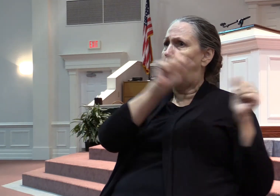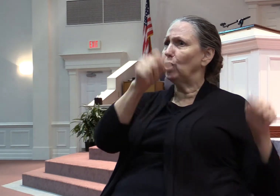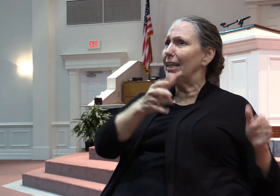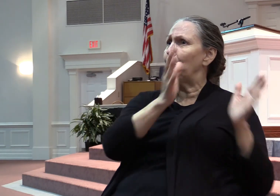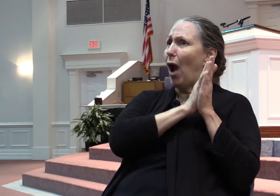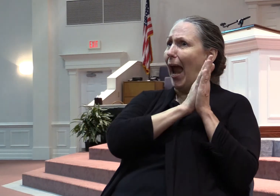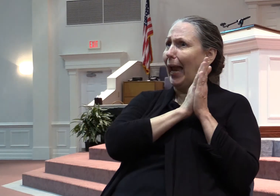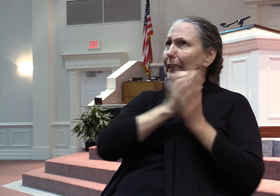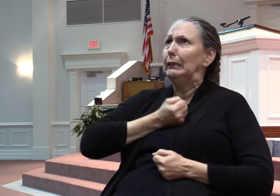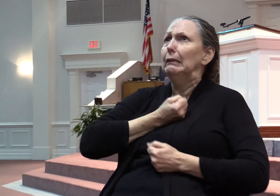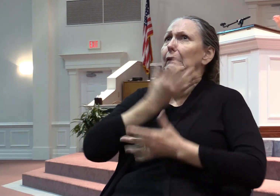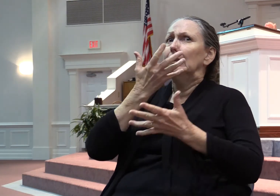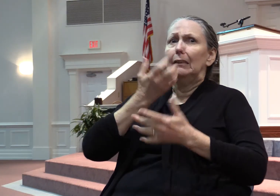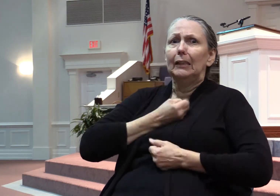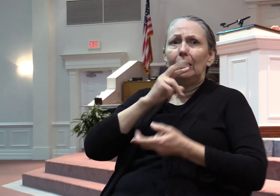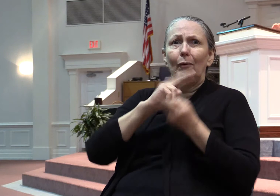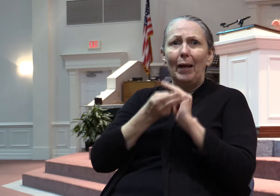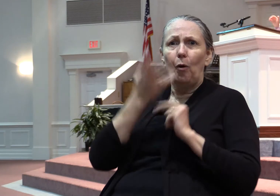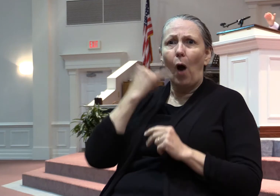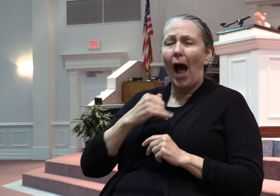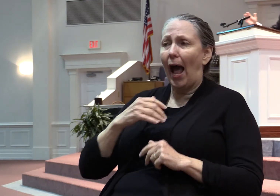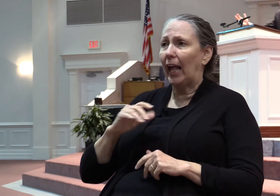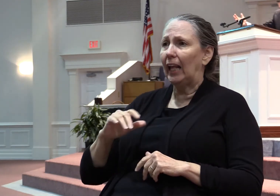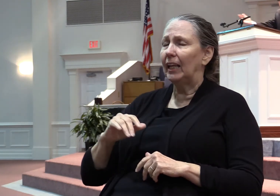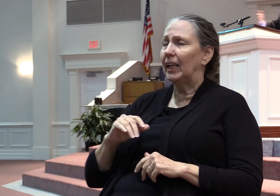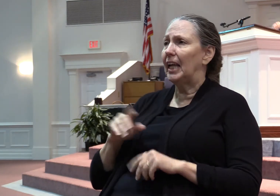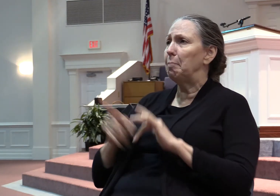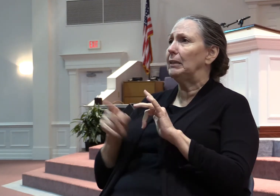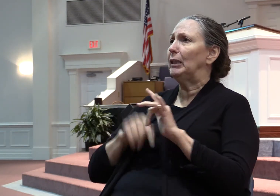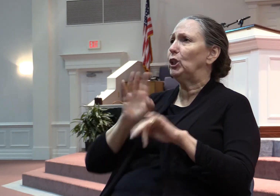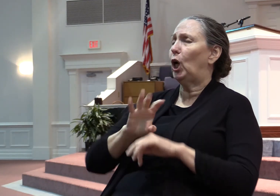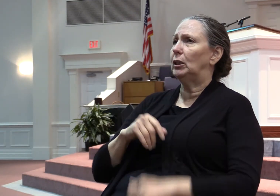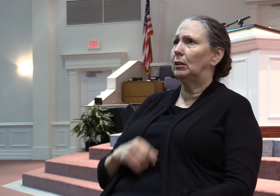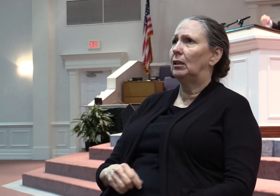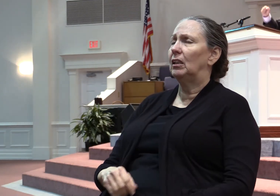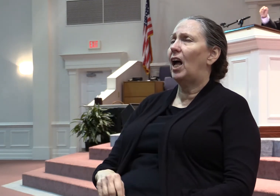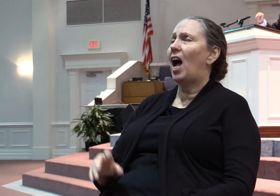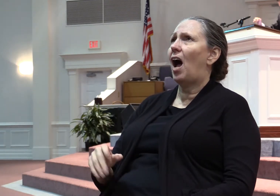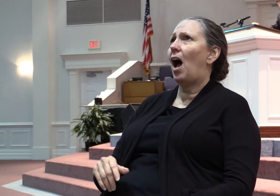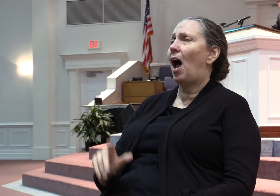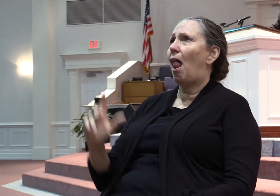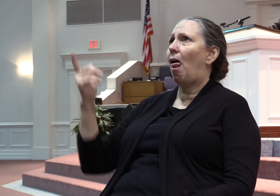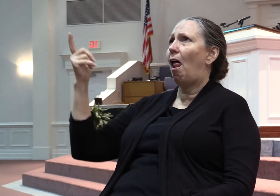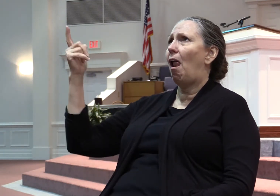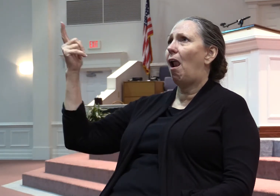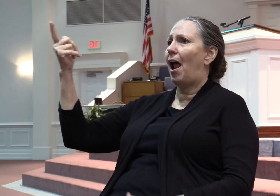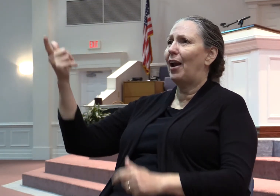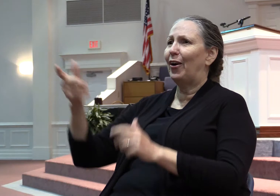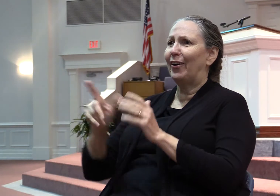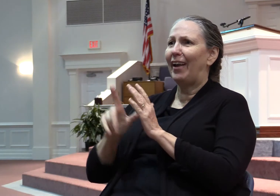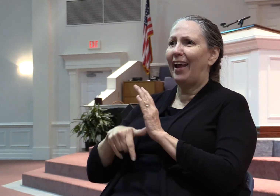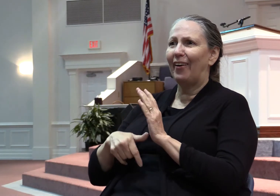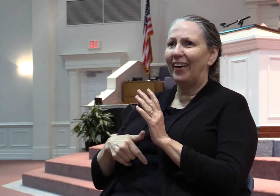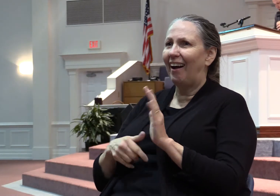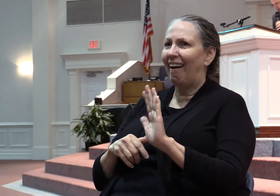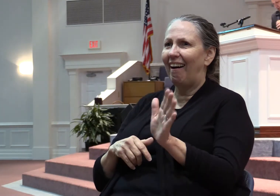Amen. Why would you linger away from the house of God when you know that you need to be in the house of God? We can learn a lot.